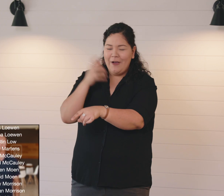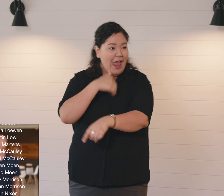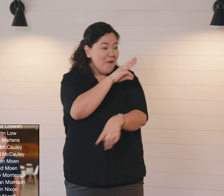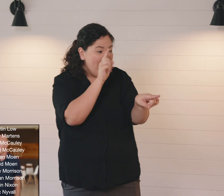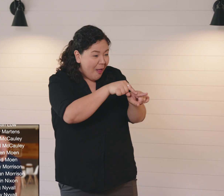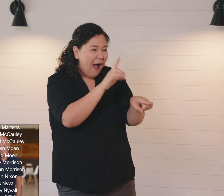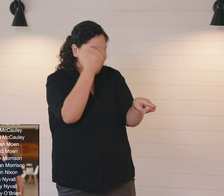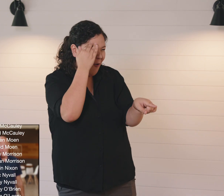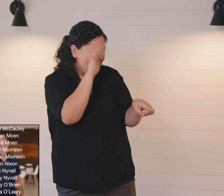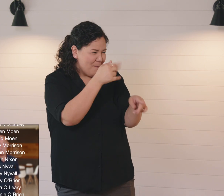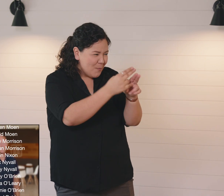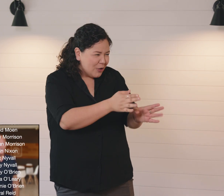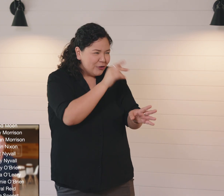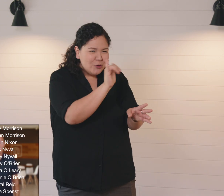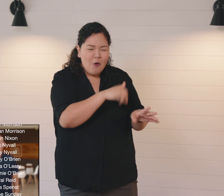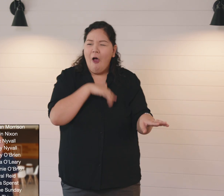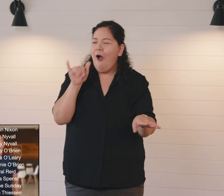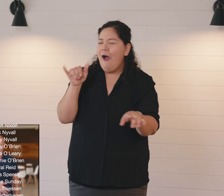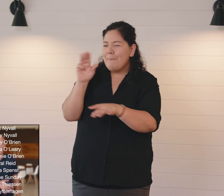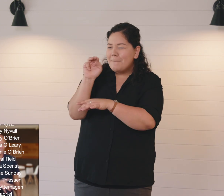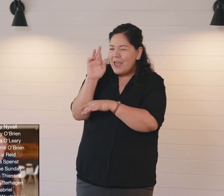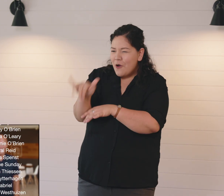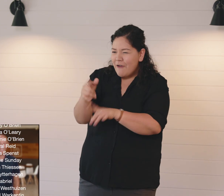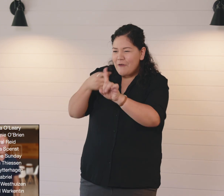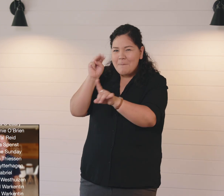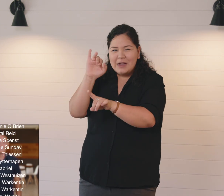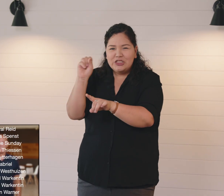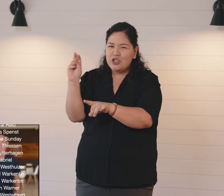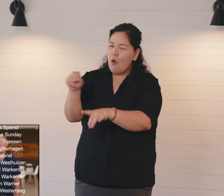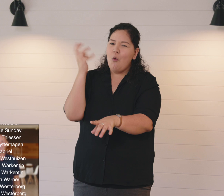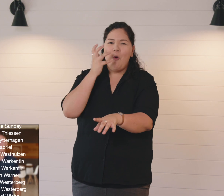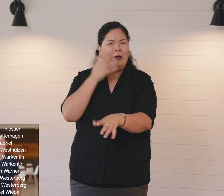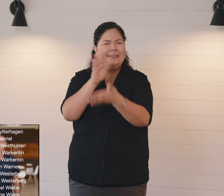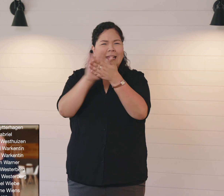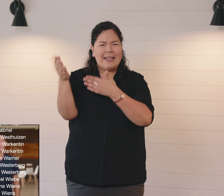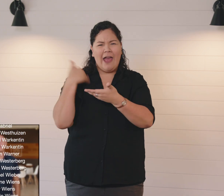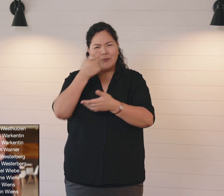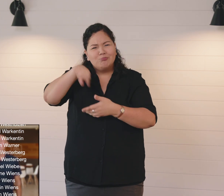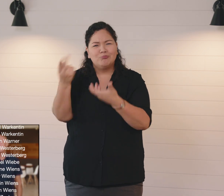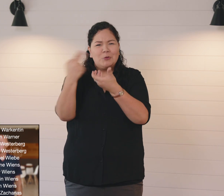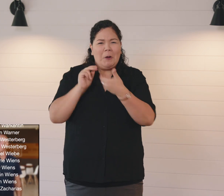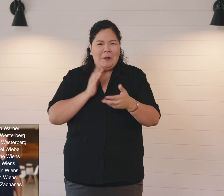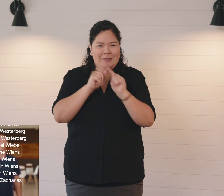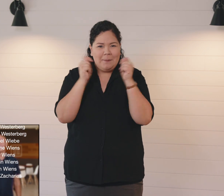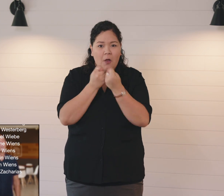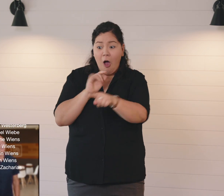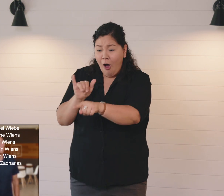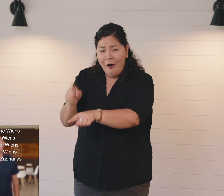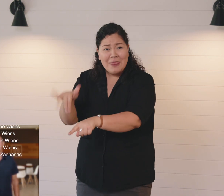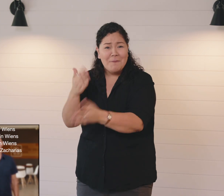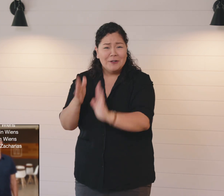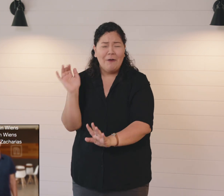the Westerbergs, I know them. Yeah, neighbors, okay. Mary Lamblin from Mission Campus. Great to have you on the team. That's great. Okay, well, moving along. Arnold